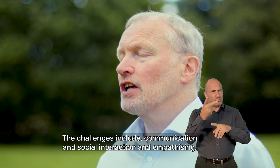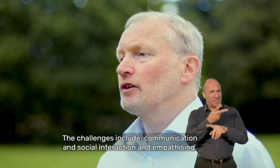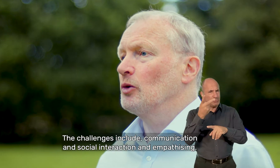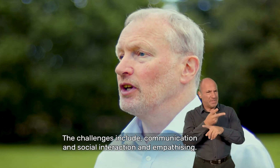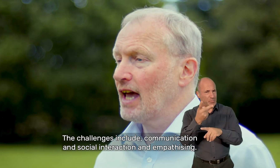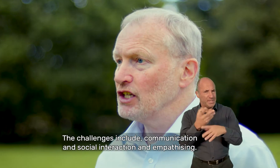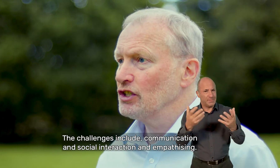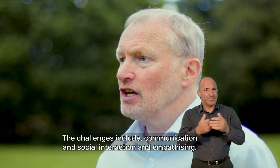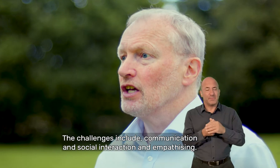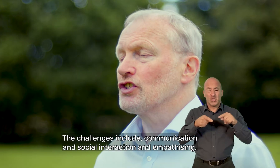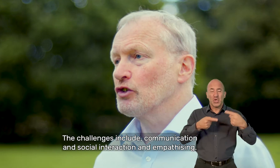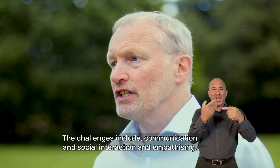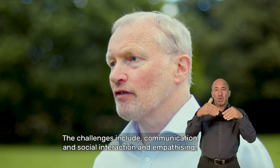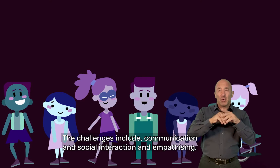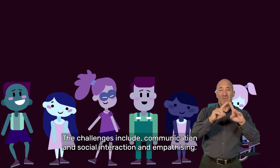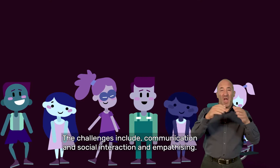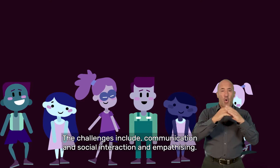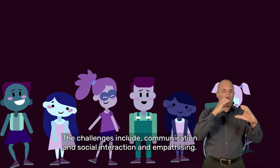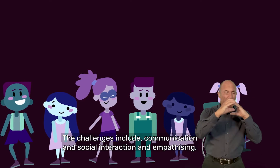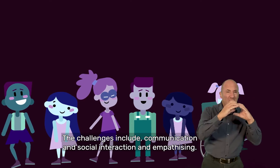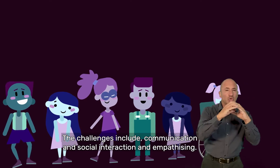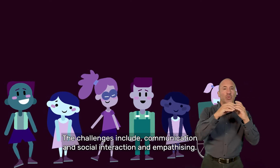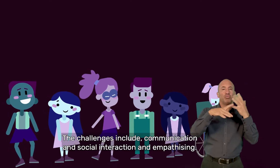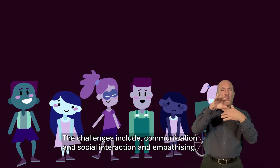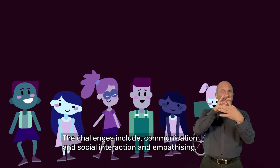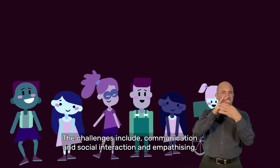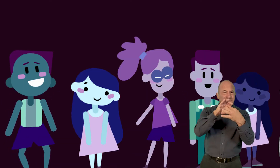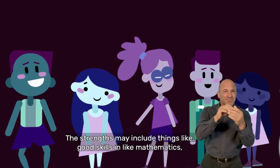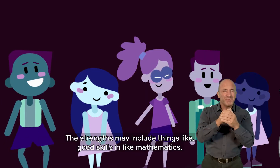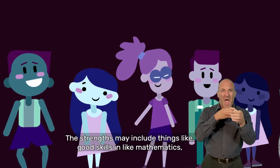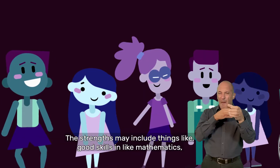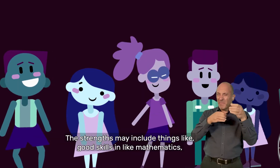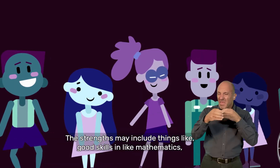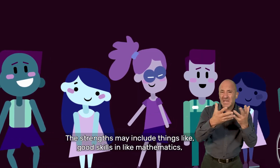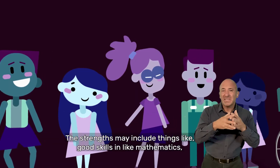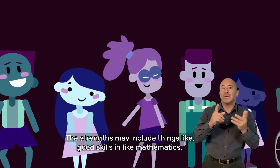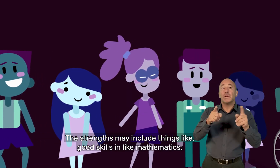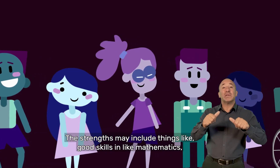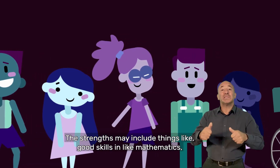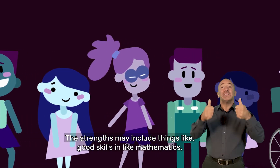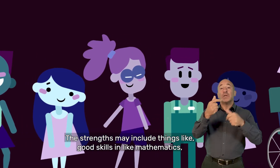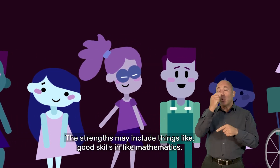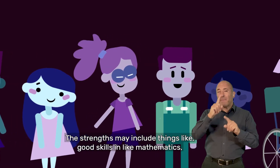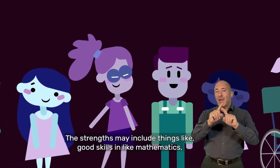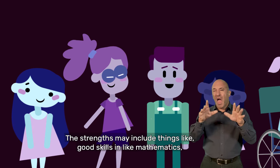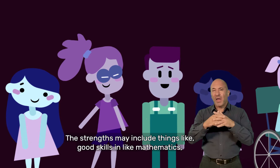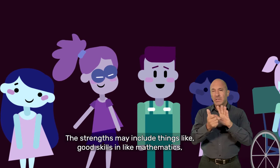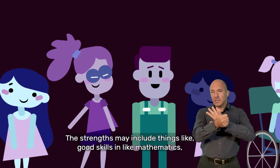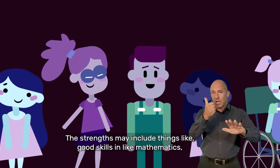include communication and social interaction and empathising, and the strengths may include things like good skills in